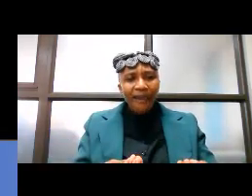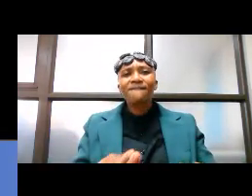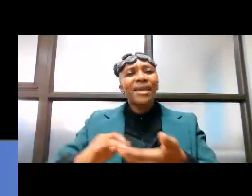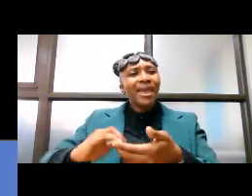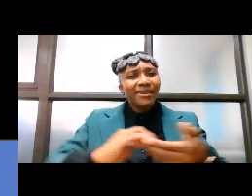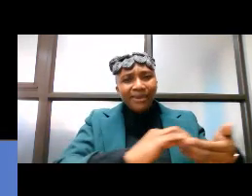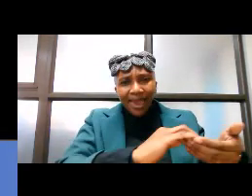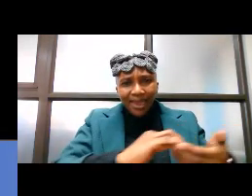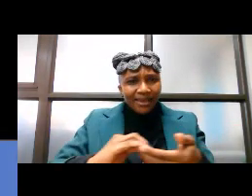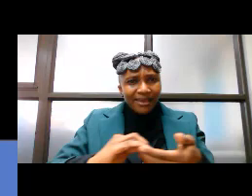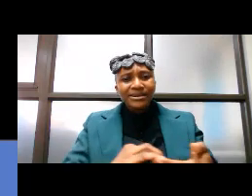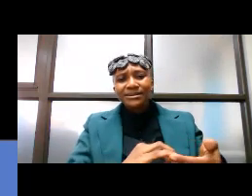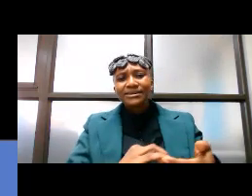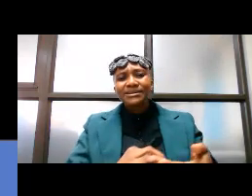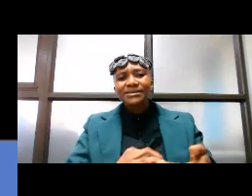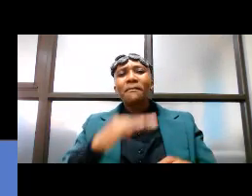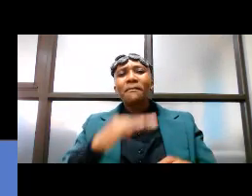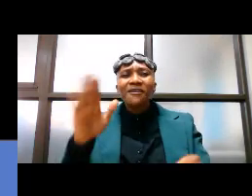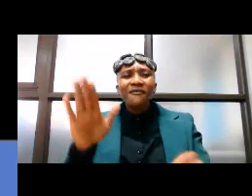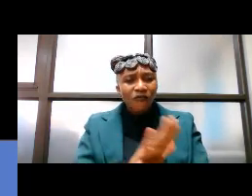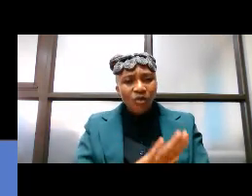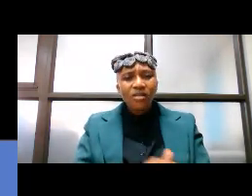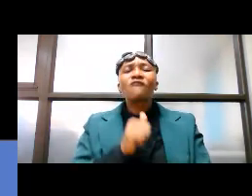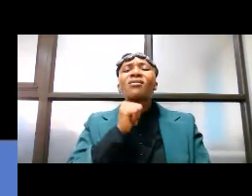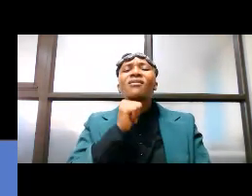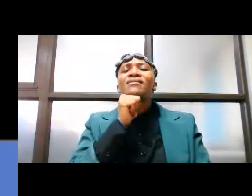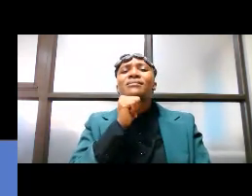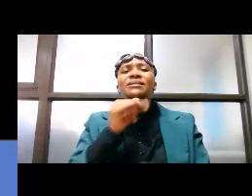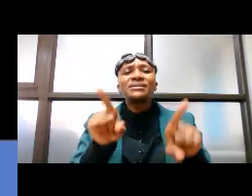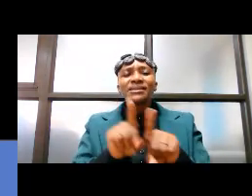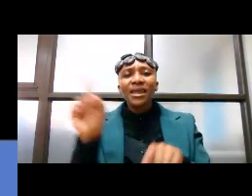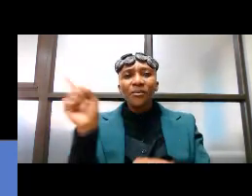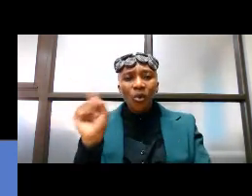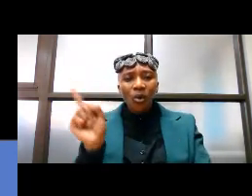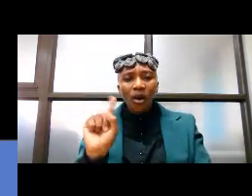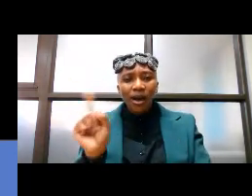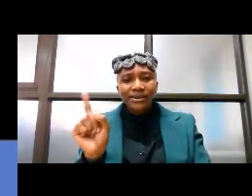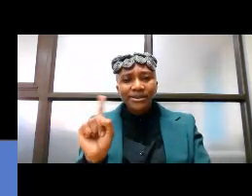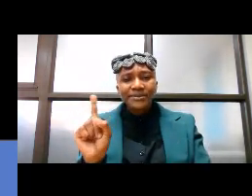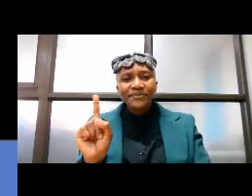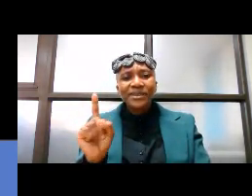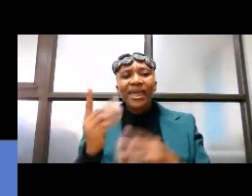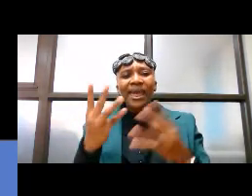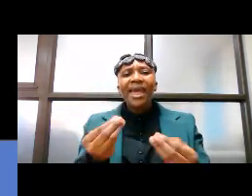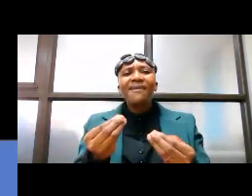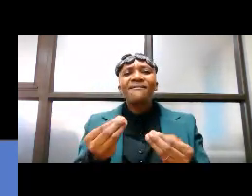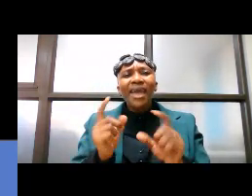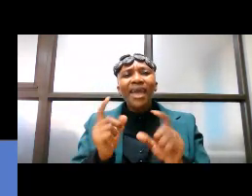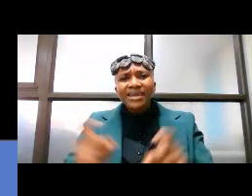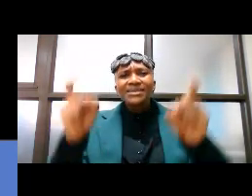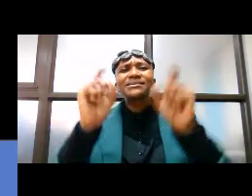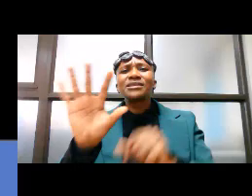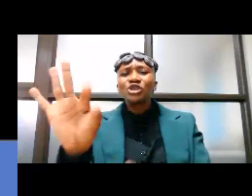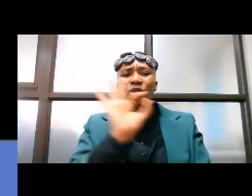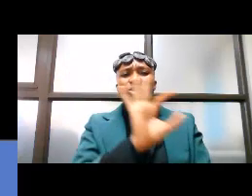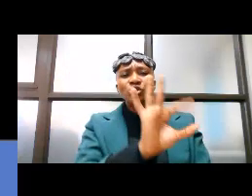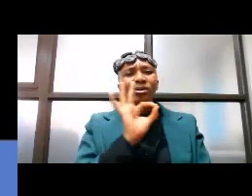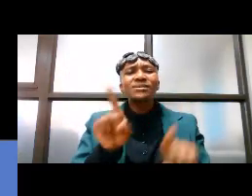meaningful, fulfilling, where they can have agency, choices, and that they feel a sense of